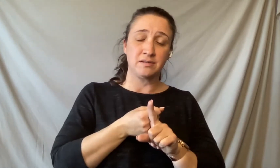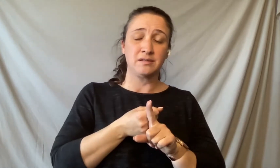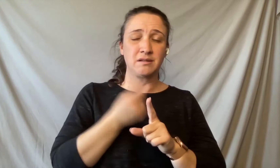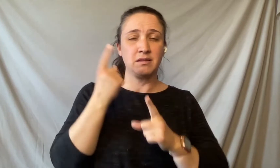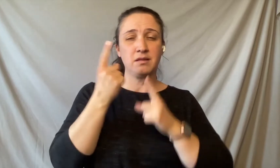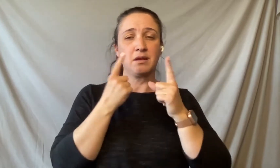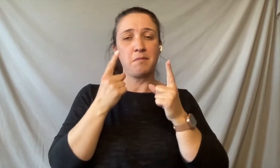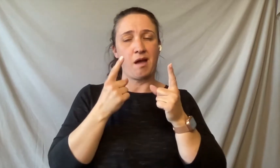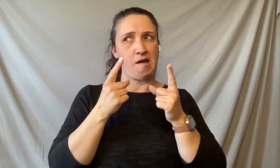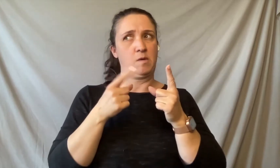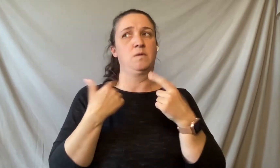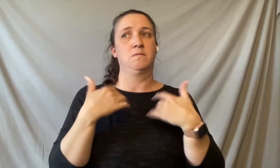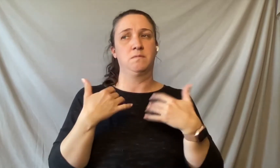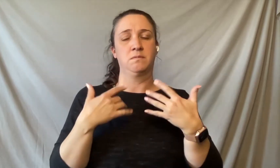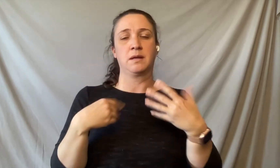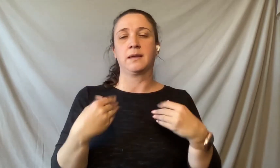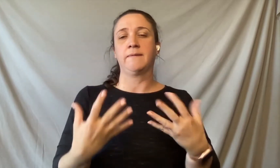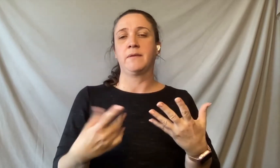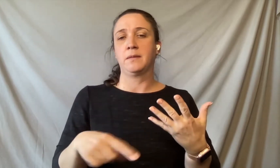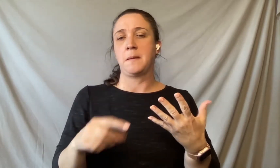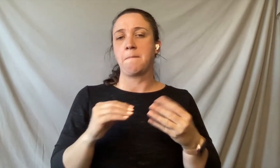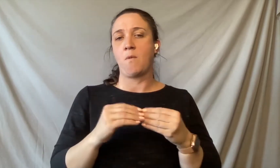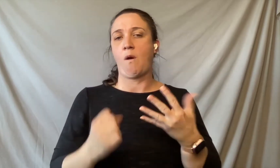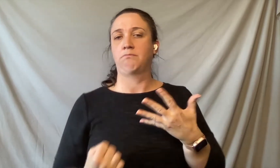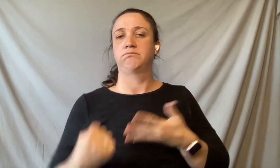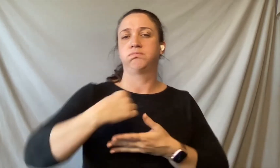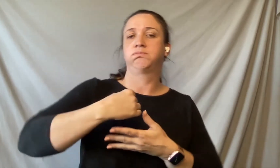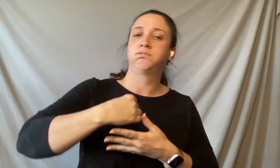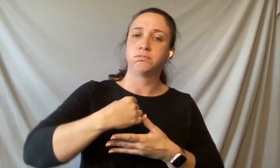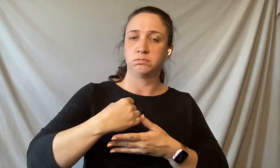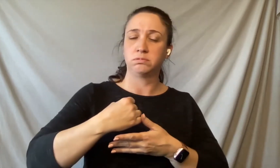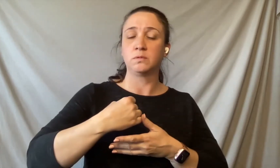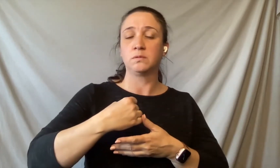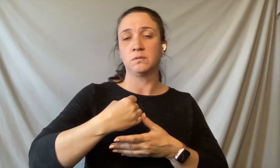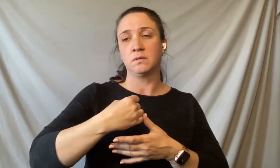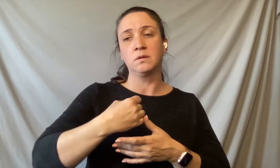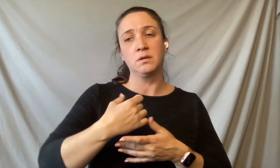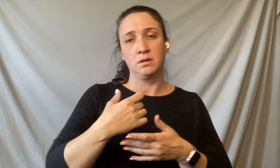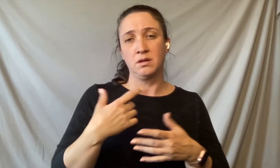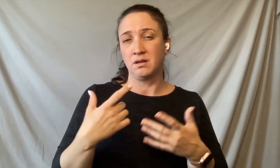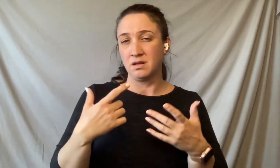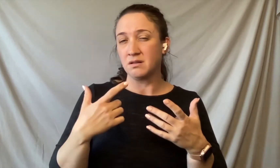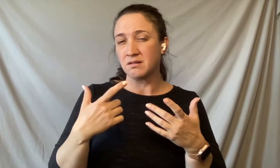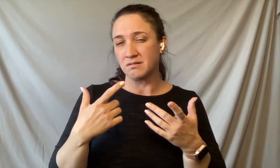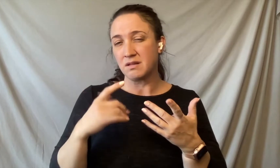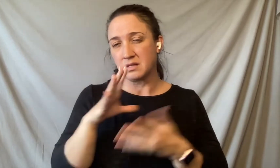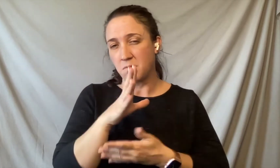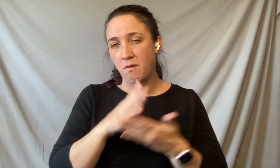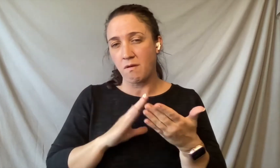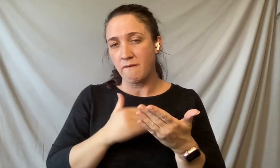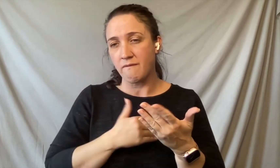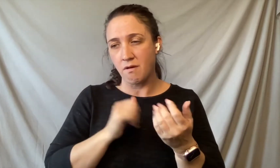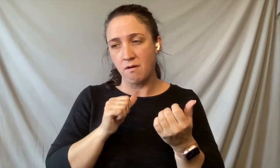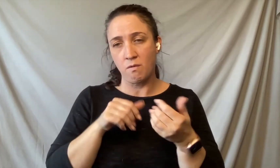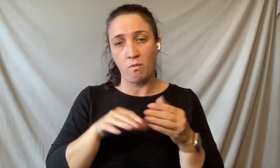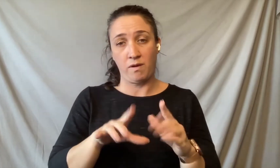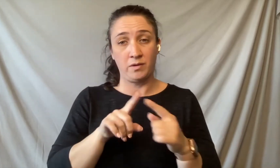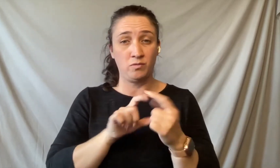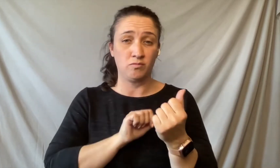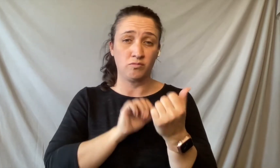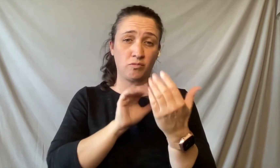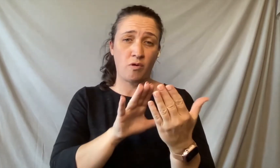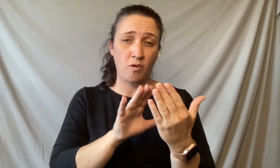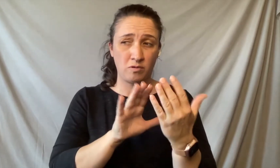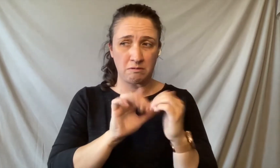ranking those, giving those a kind of a higher weight as part of our way of approaching the whole equity